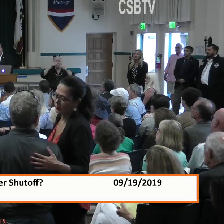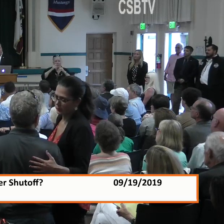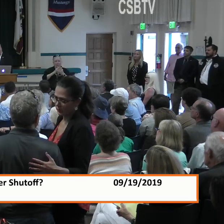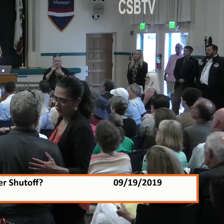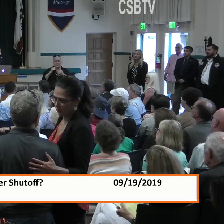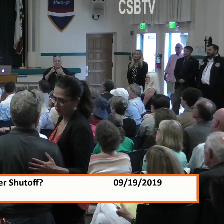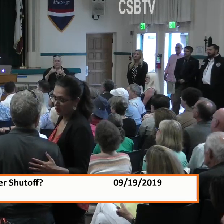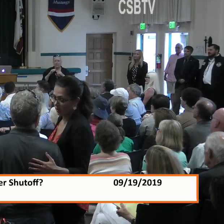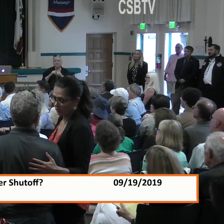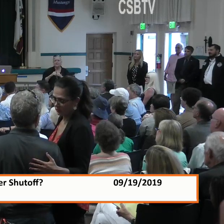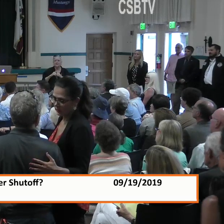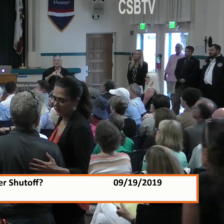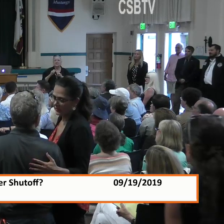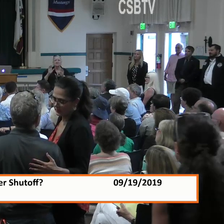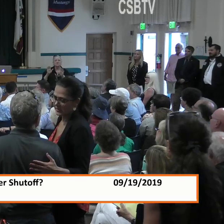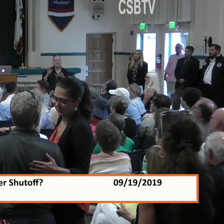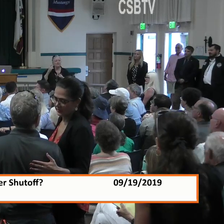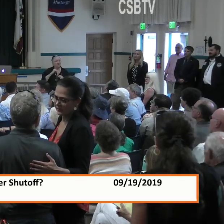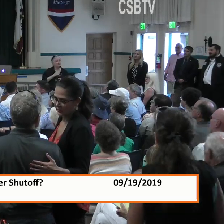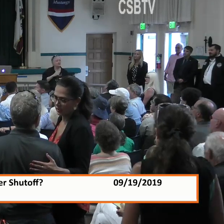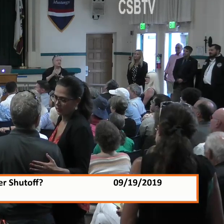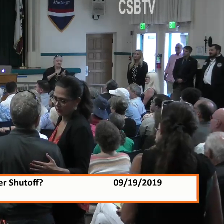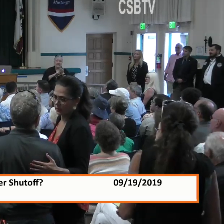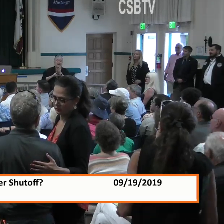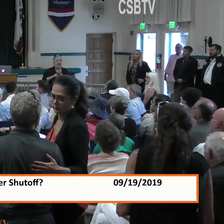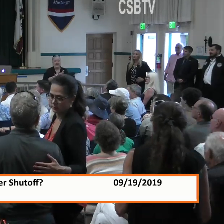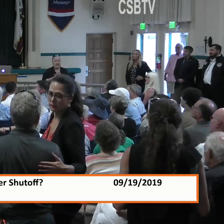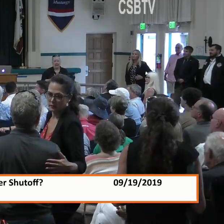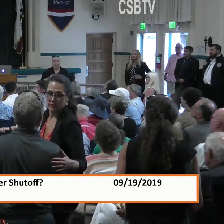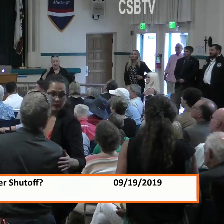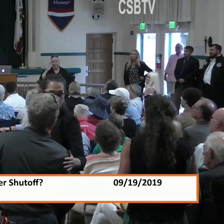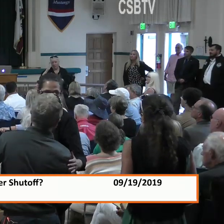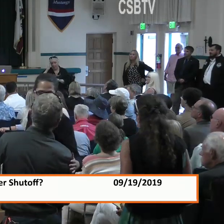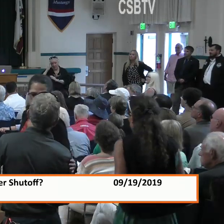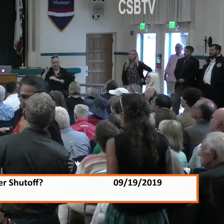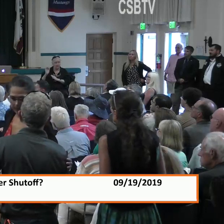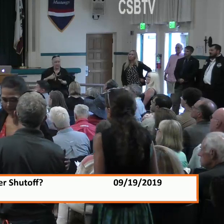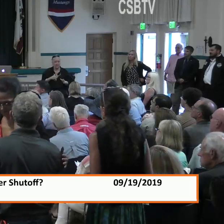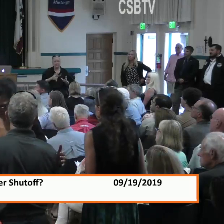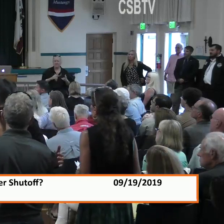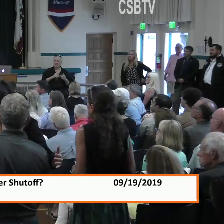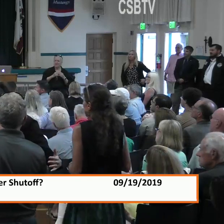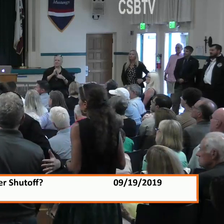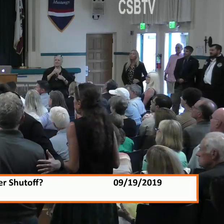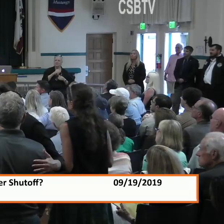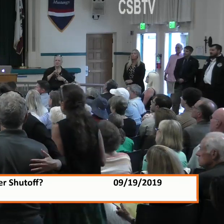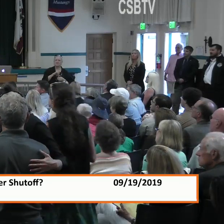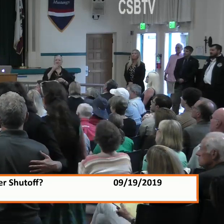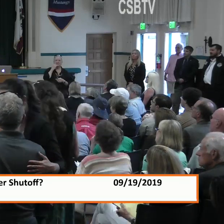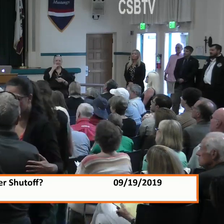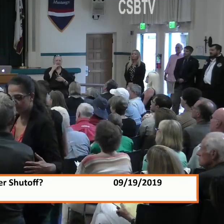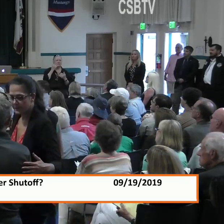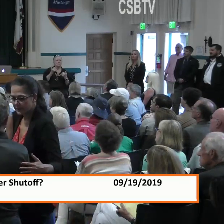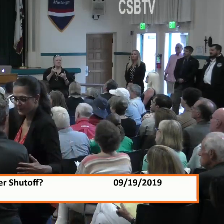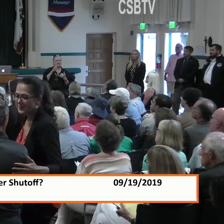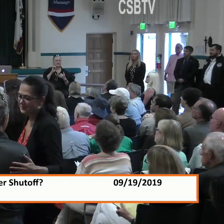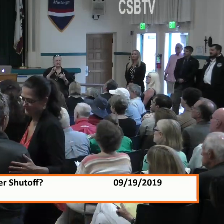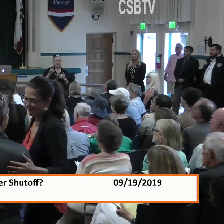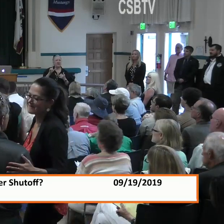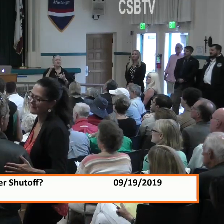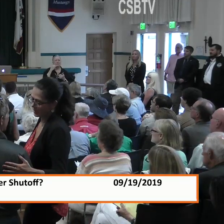might be. So it's great for us to sign up for Aware and Prepare, but most of us are using our cell phones now, and we won't